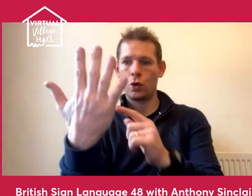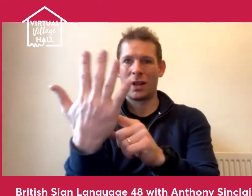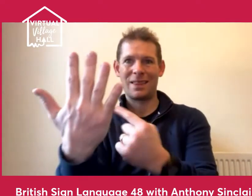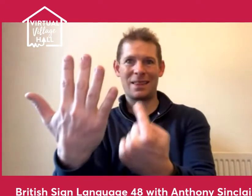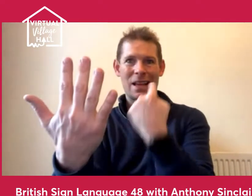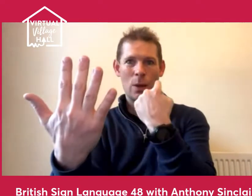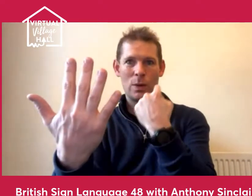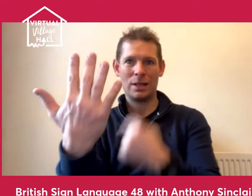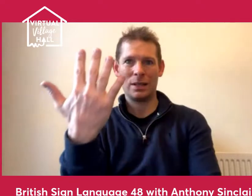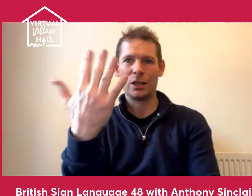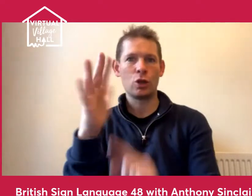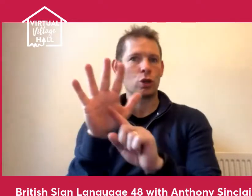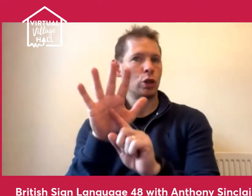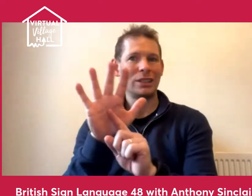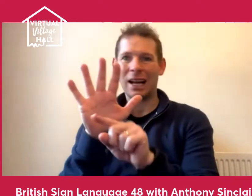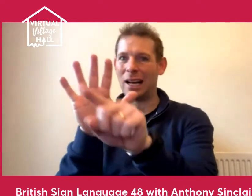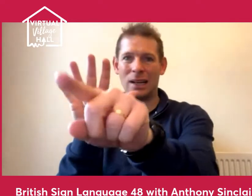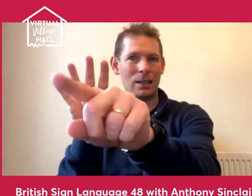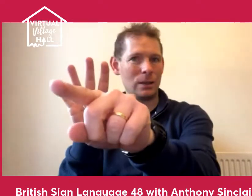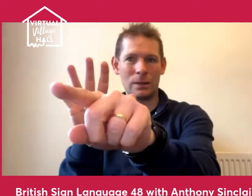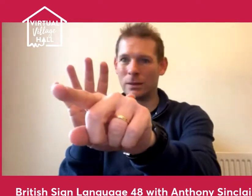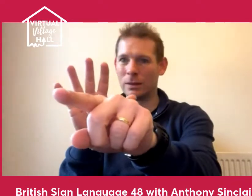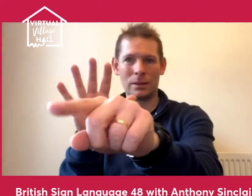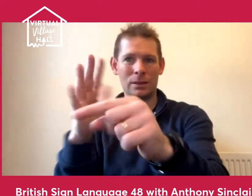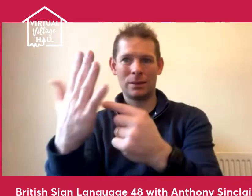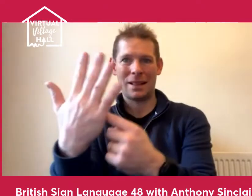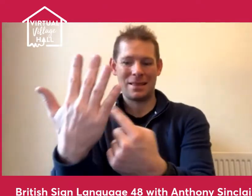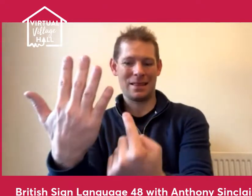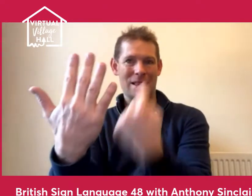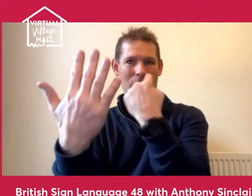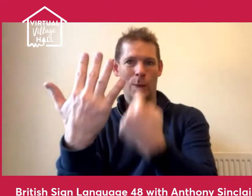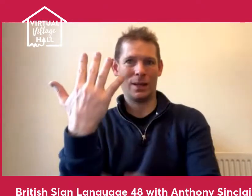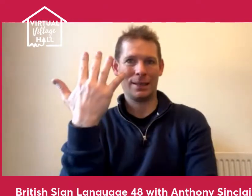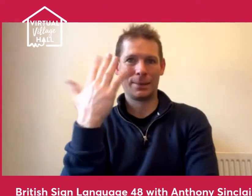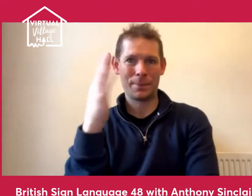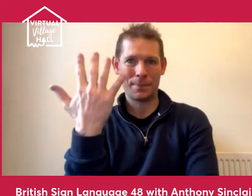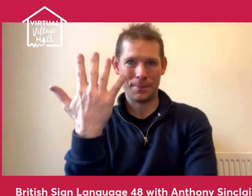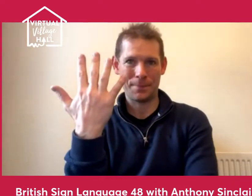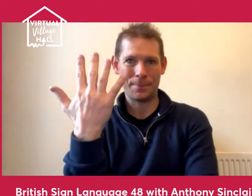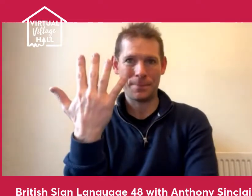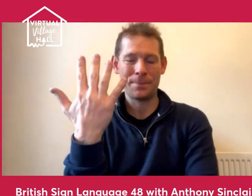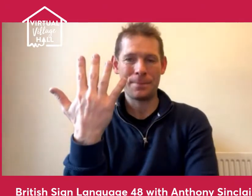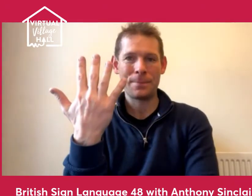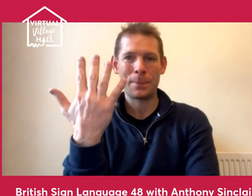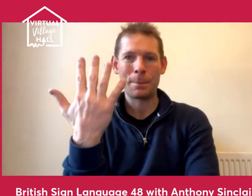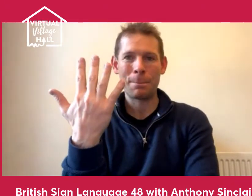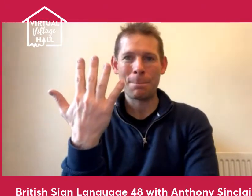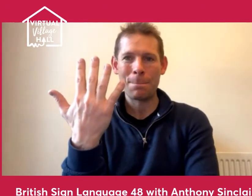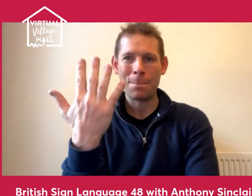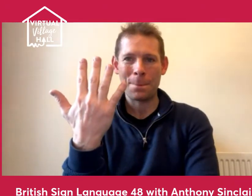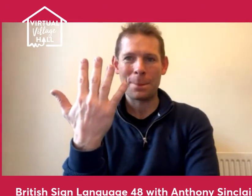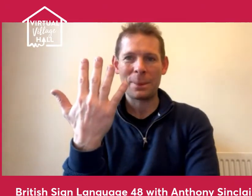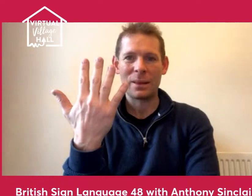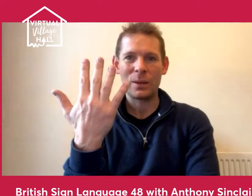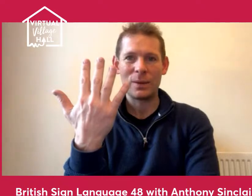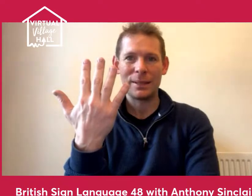So make sure your hand, the palm of your hand is facing towards yourself, and the back of your hand is facing